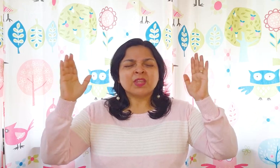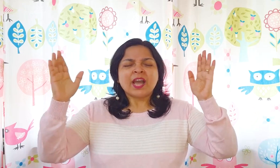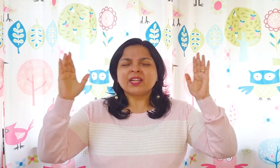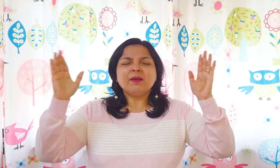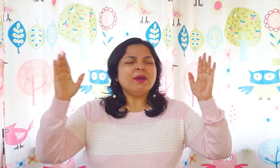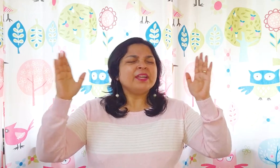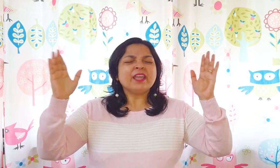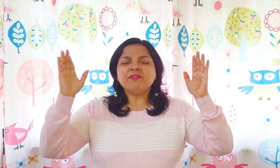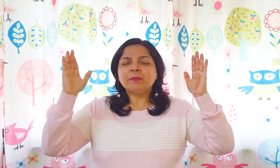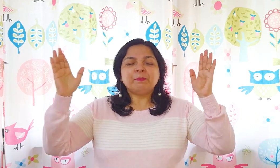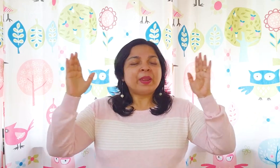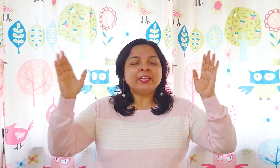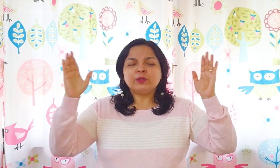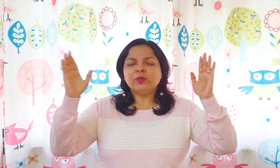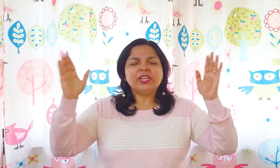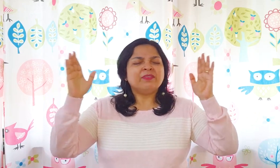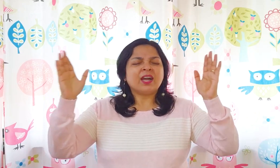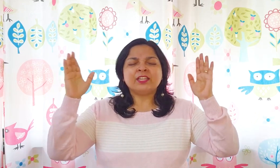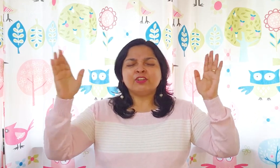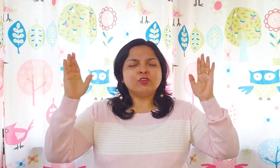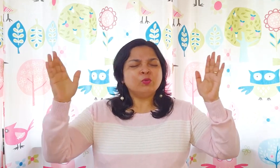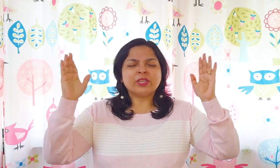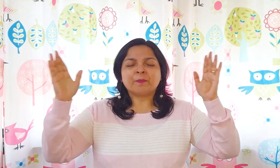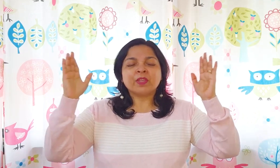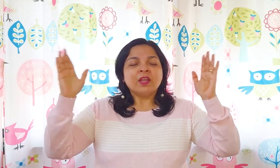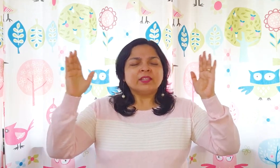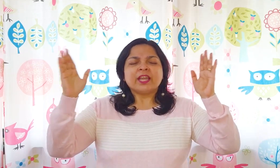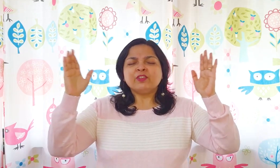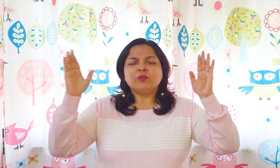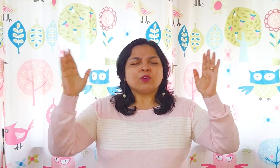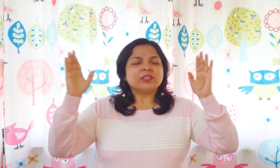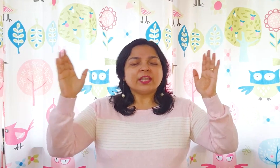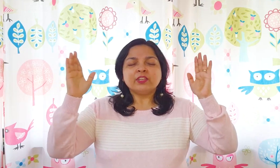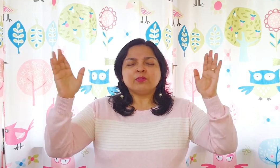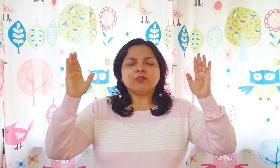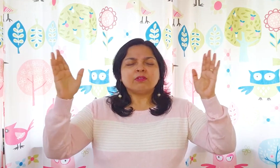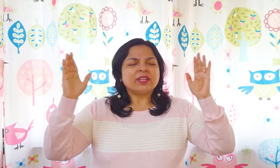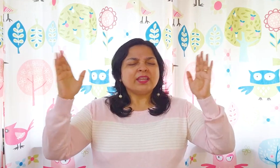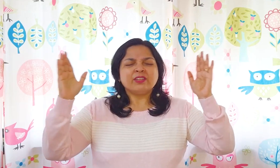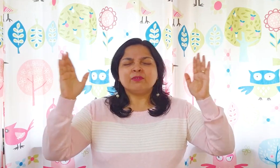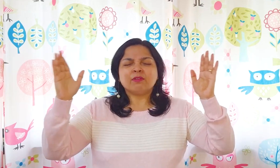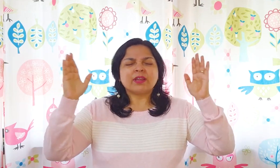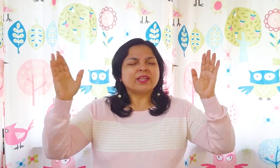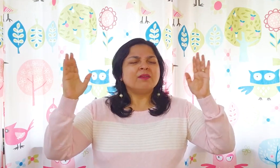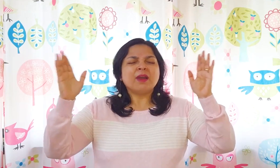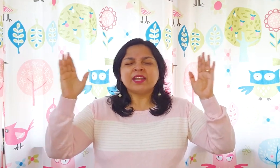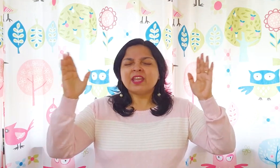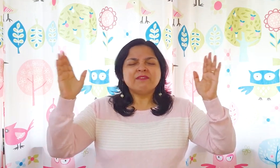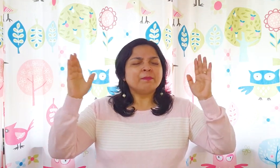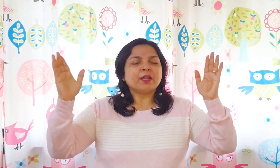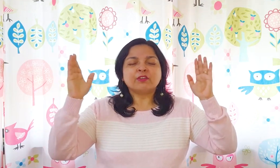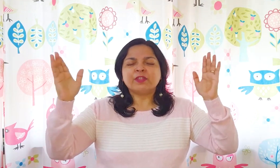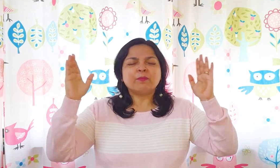Jesus. I command every pain to leave. Hallelujah. Thank you, Lord. Thank you, Lord. Thank you, Lord. I